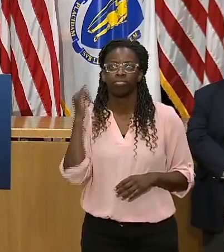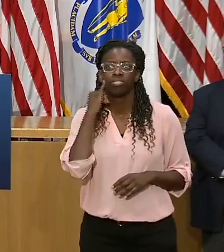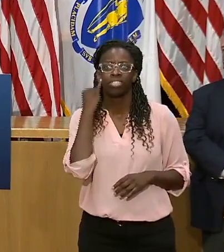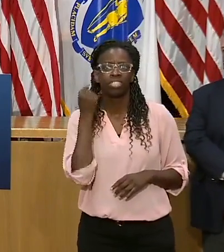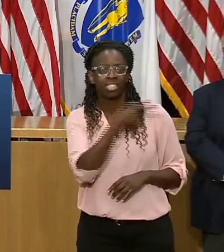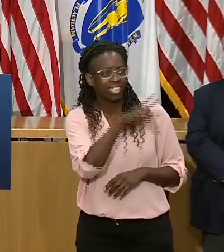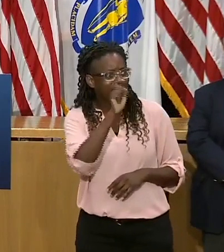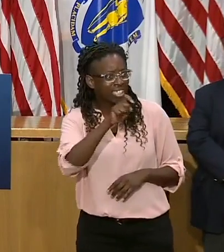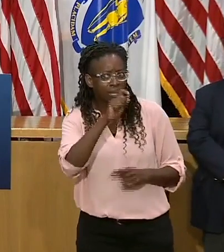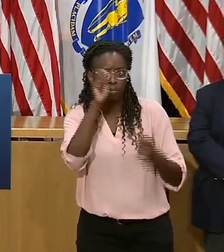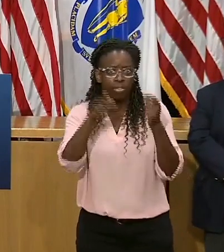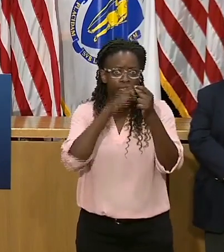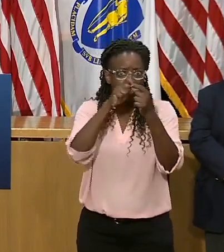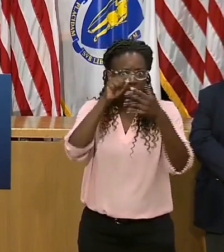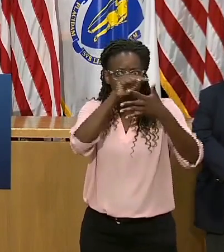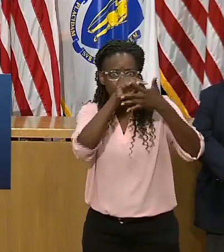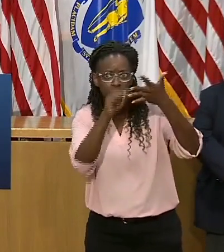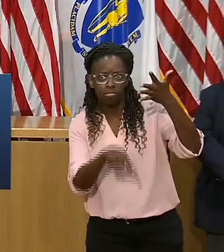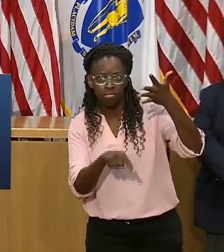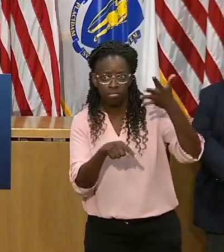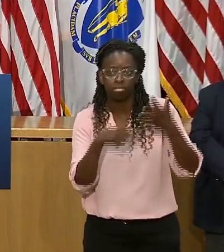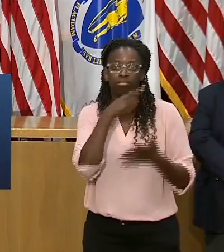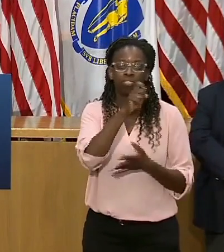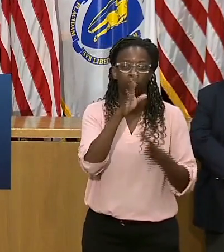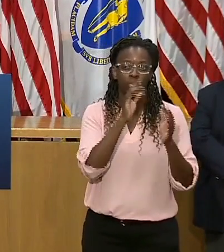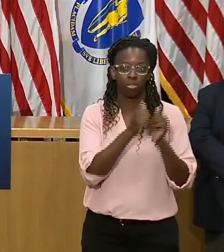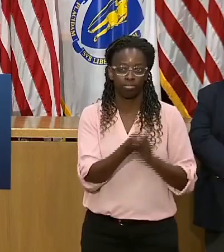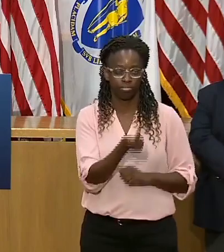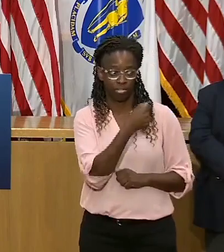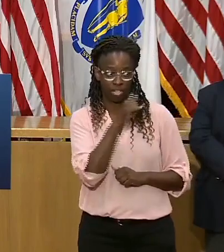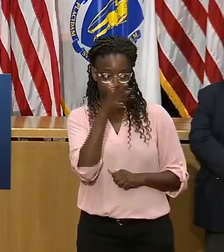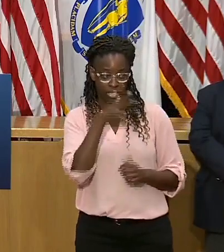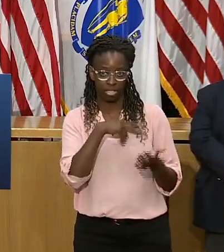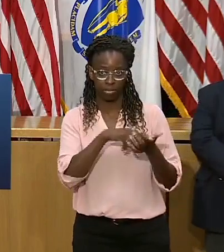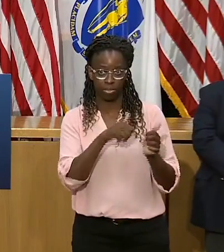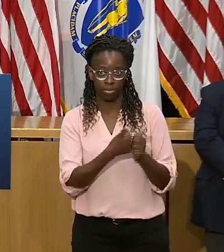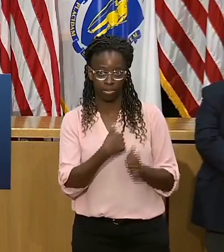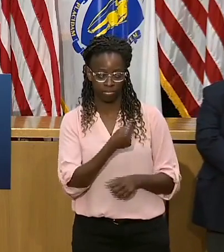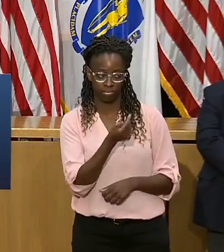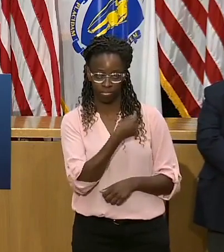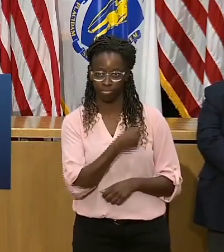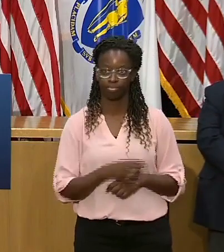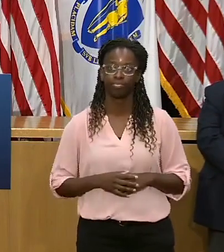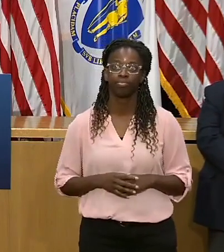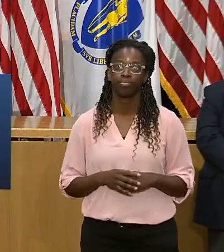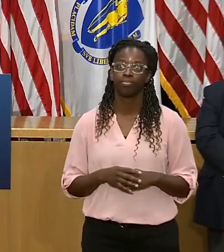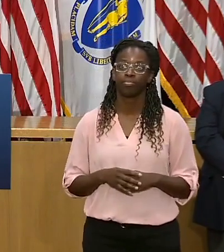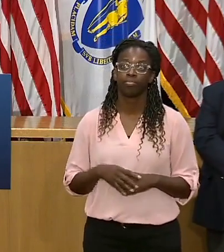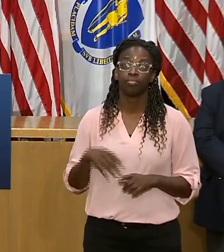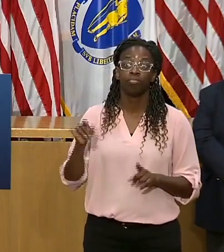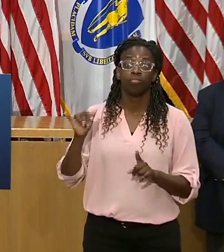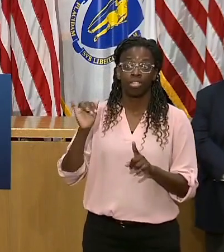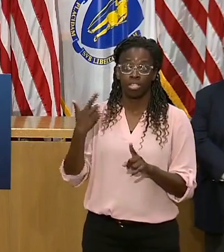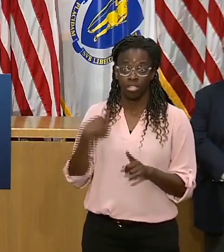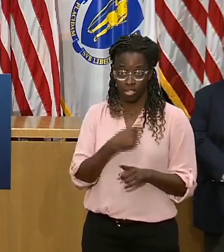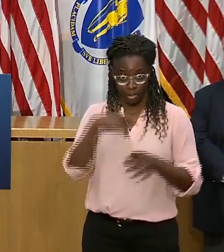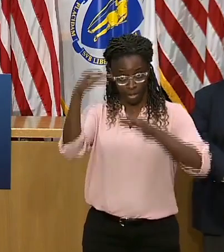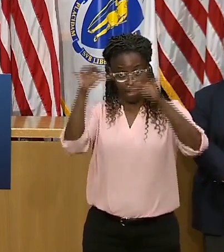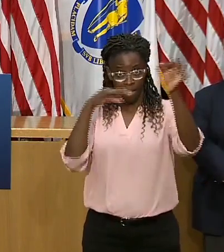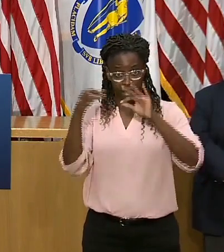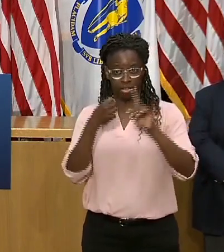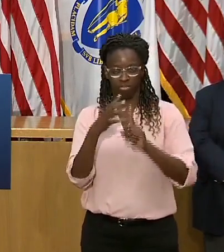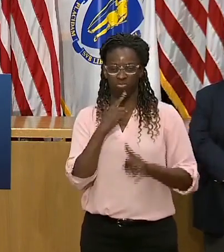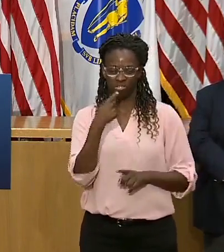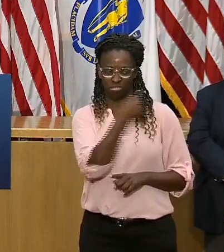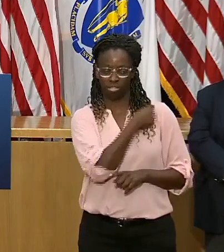there's literally, the sources and uses chart on this is complicated. I don't want to get it wrong. Yeah. What would you say to some of